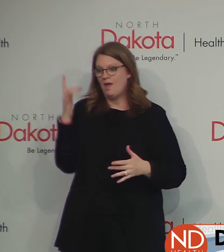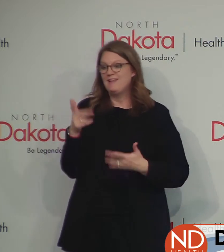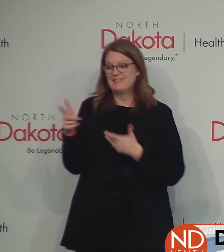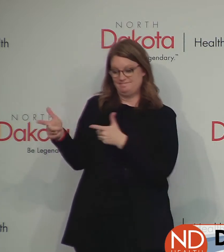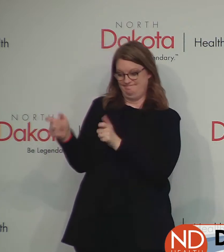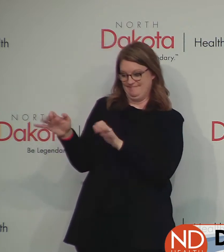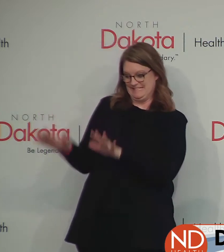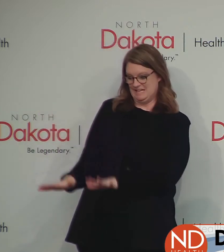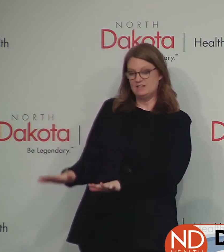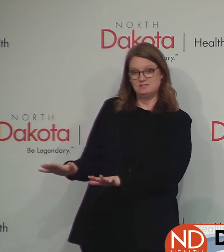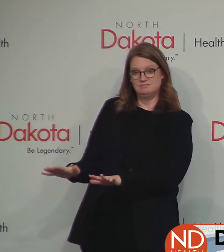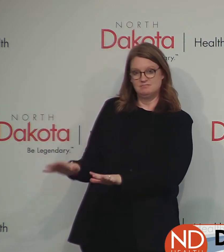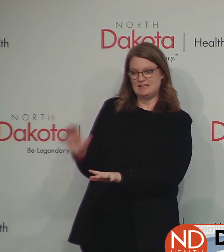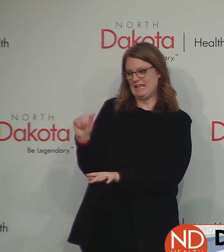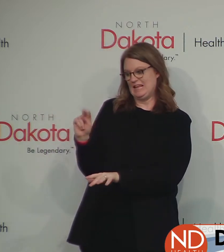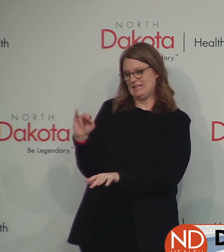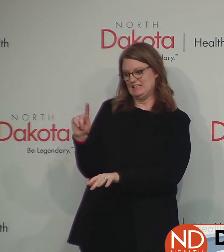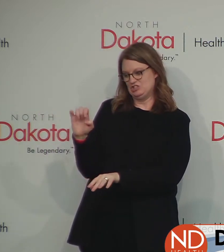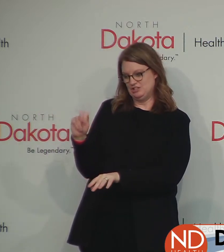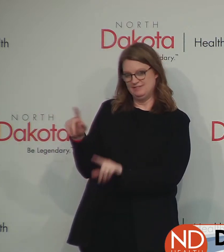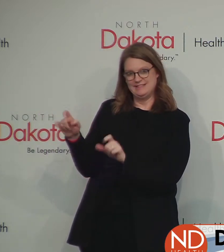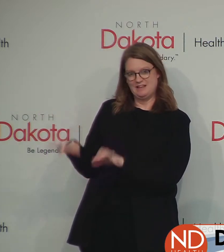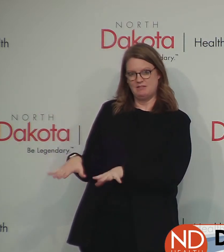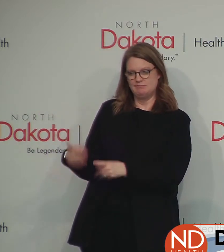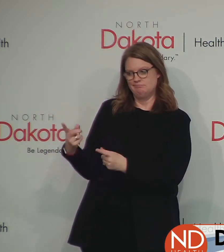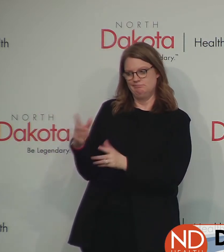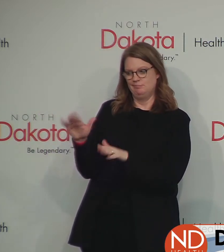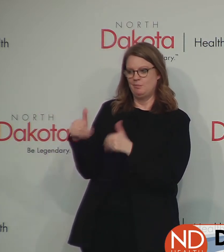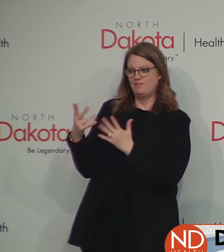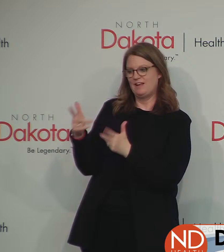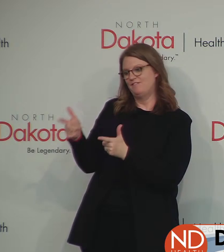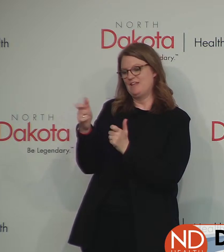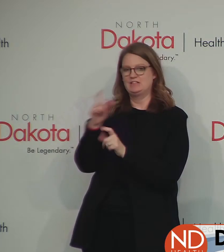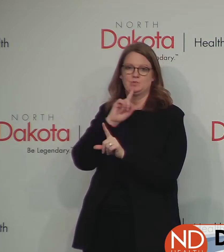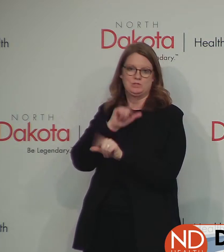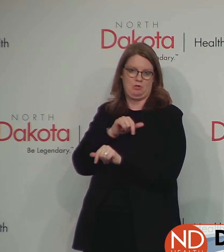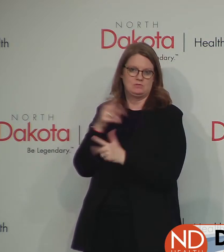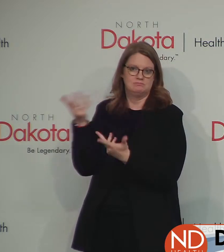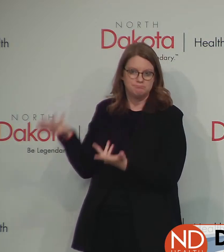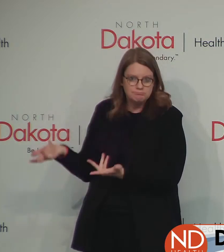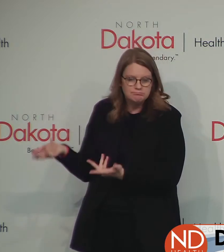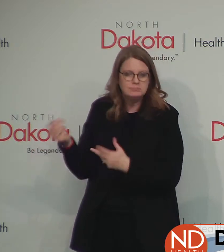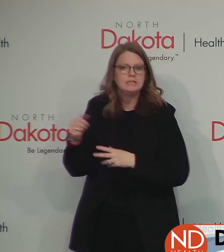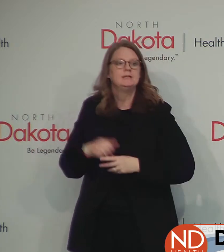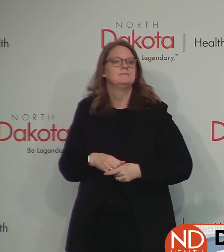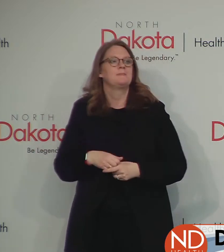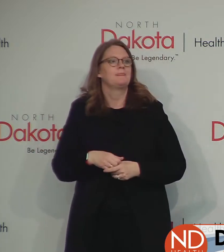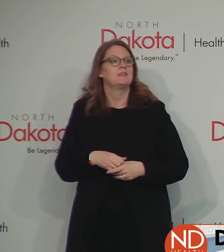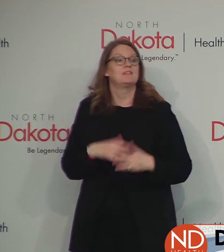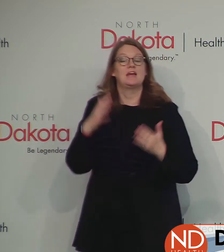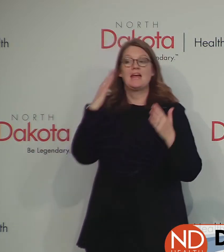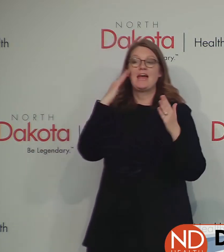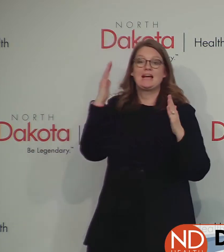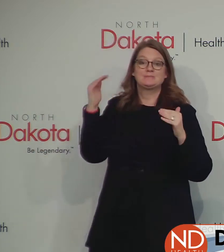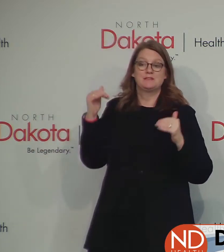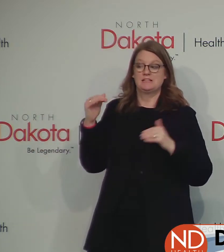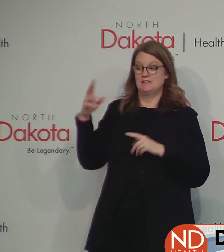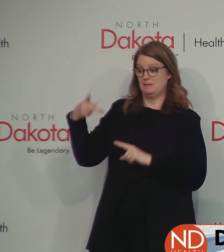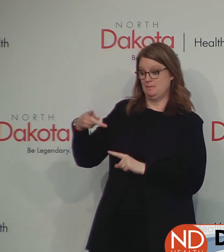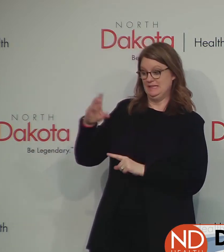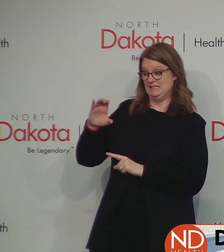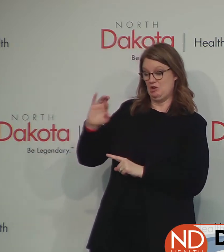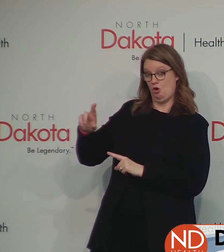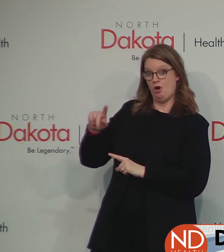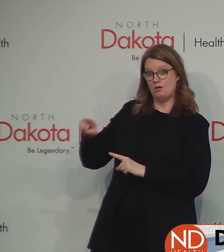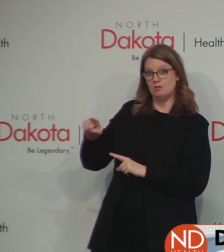test, which is a great test, also does provide faster results. So I think the expectation on the PCR side is